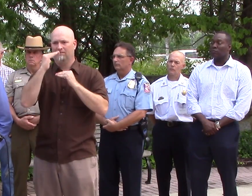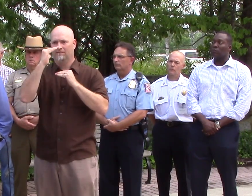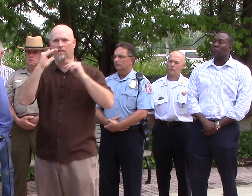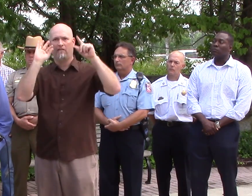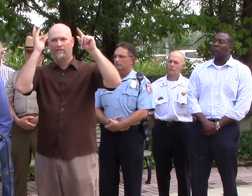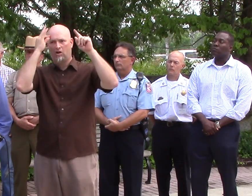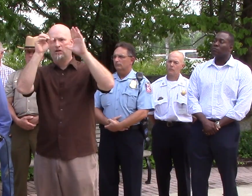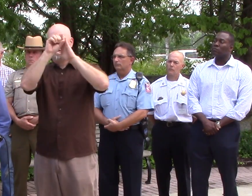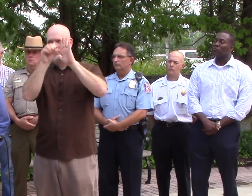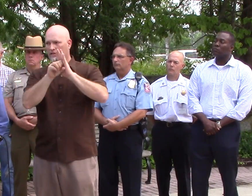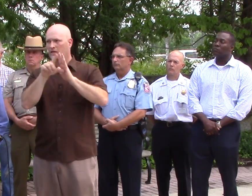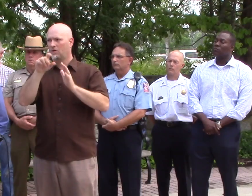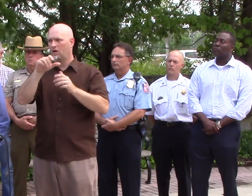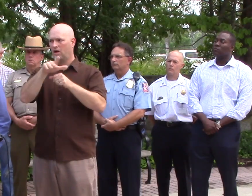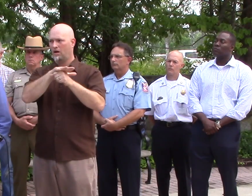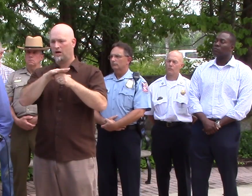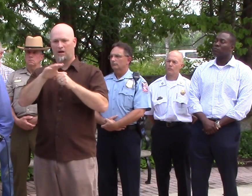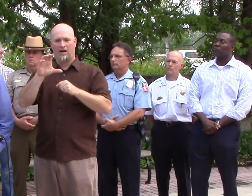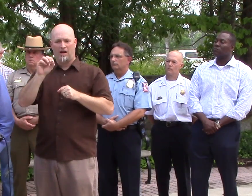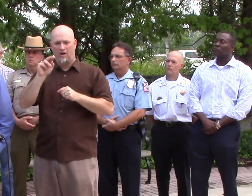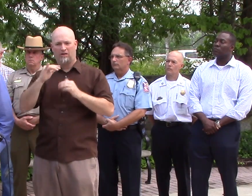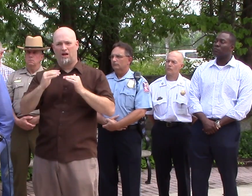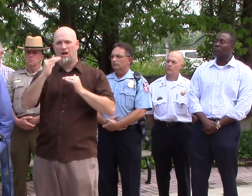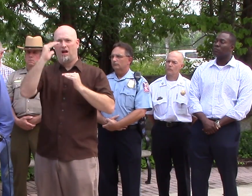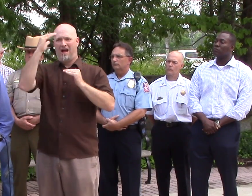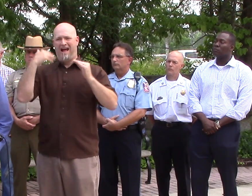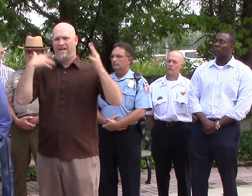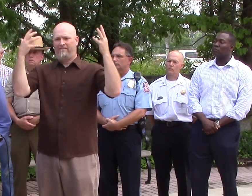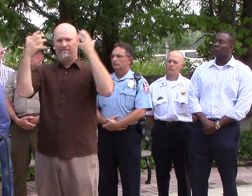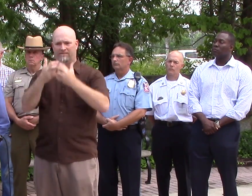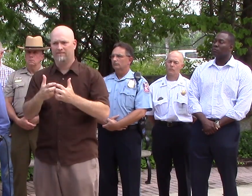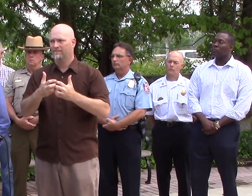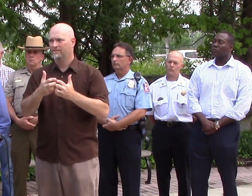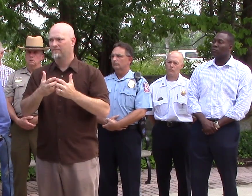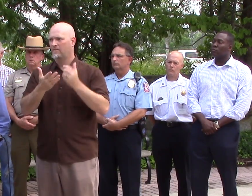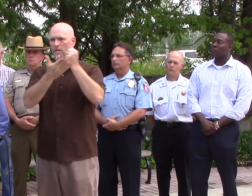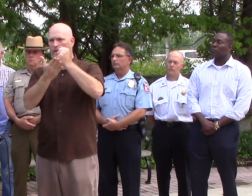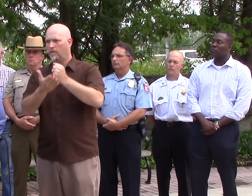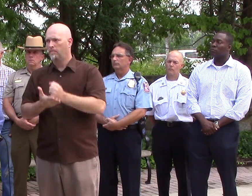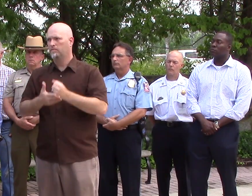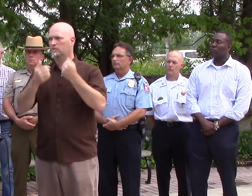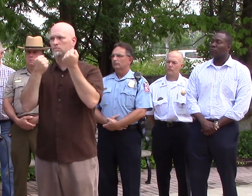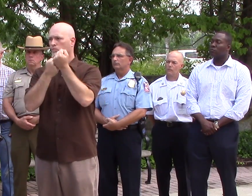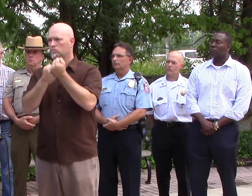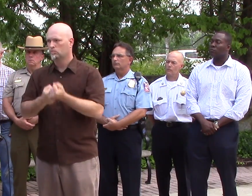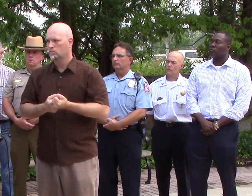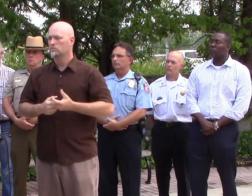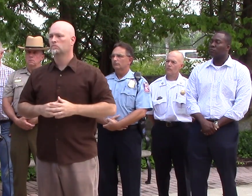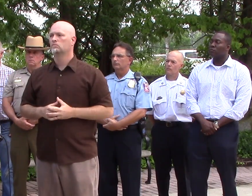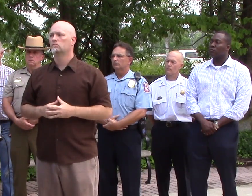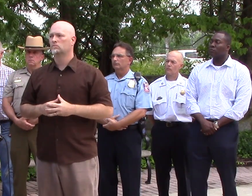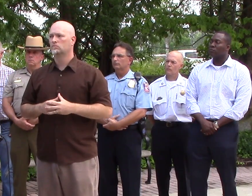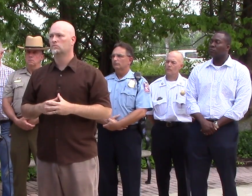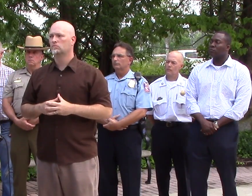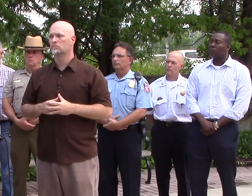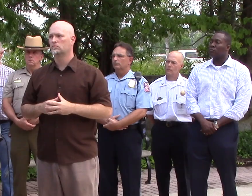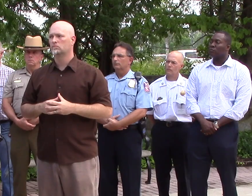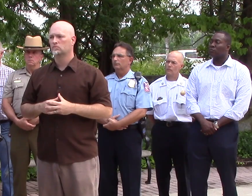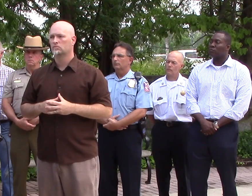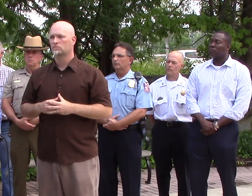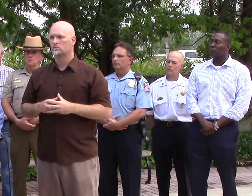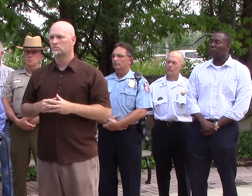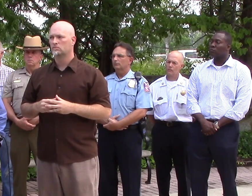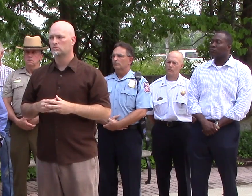then here at the county level as well. As the Colonel and the Executive mentioned, we've been in contact with the Maryland Emergency